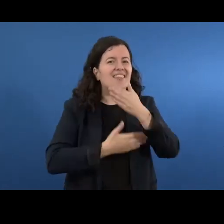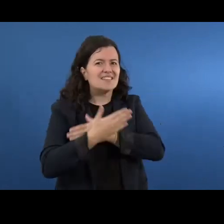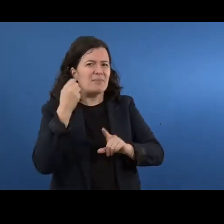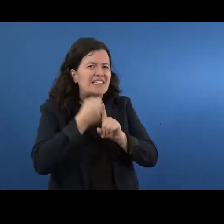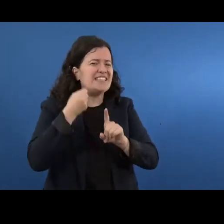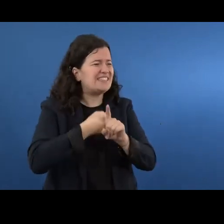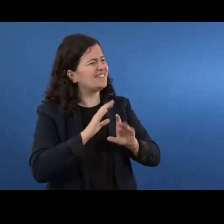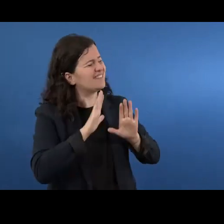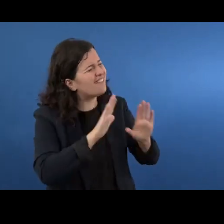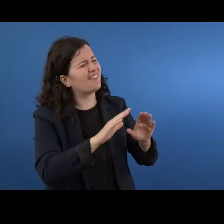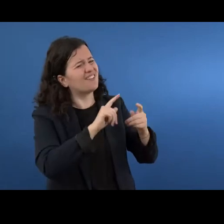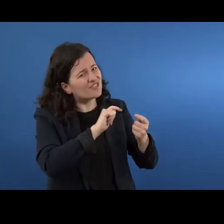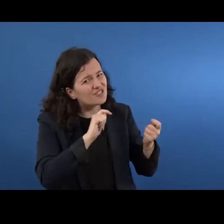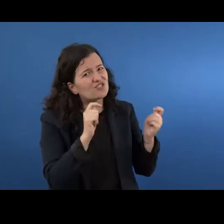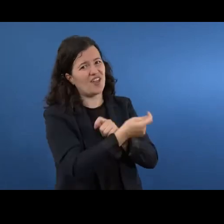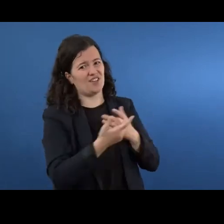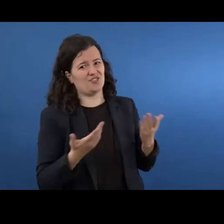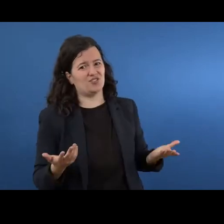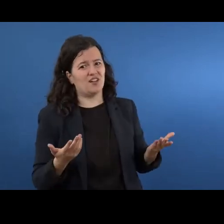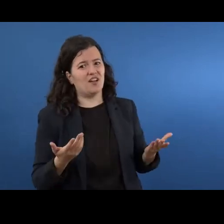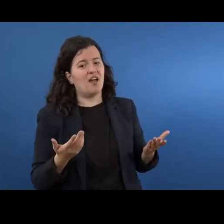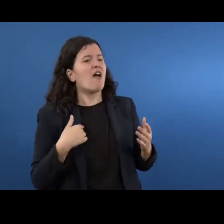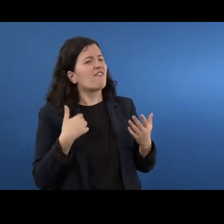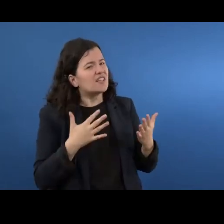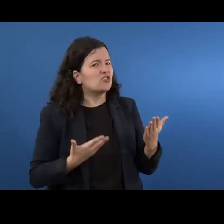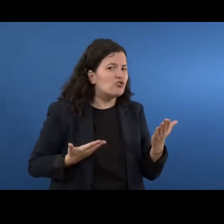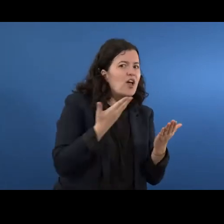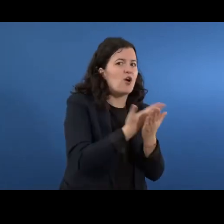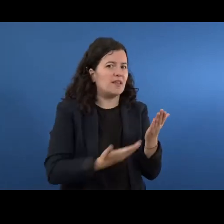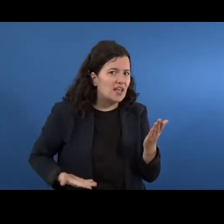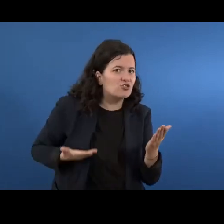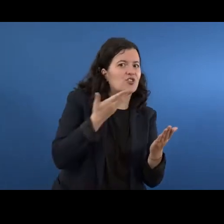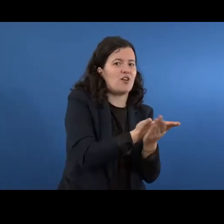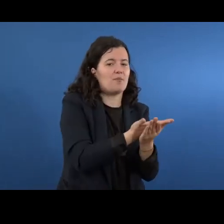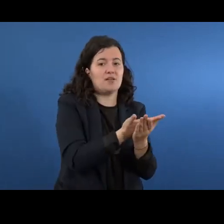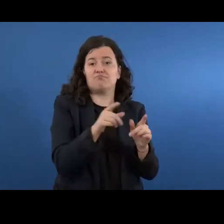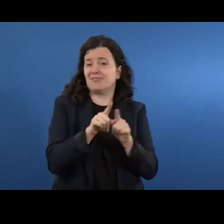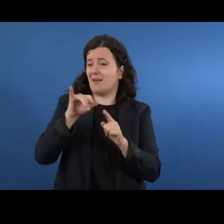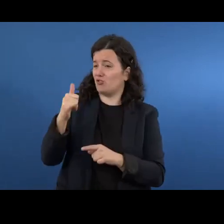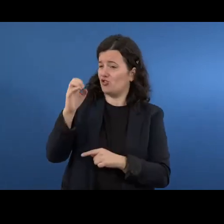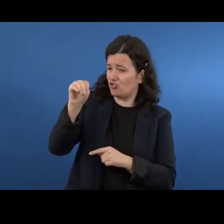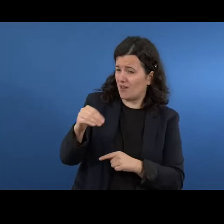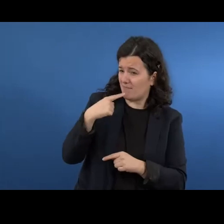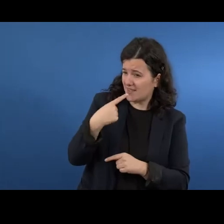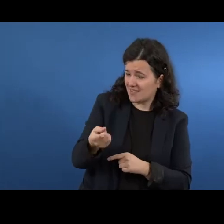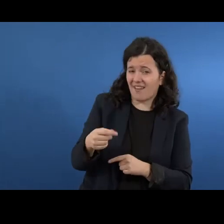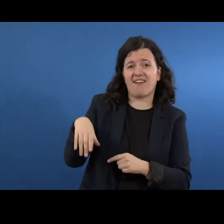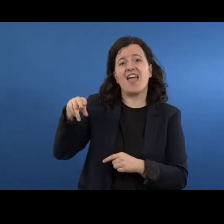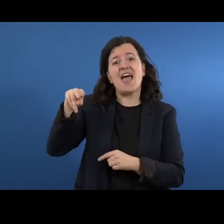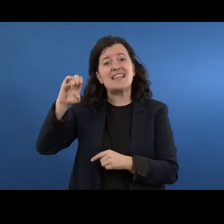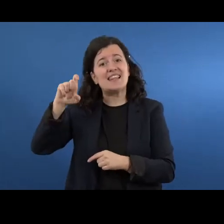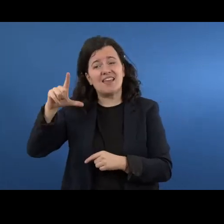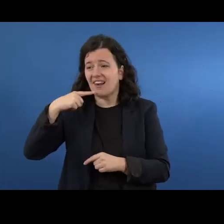way. And recommendations as the ones that Jim and Neil have shared are great in that